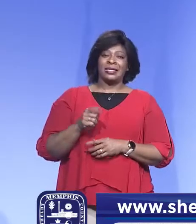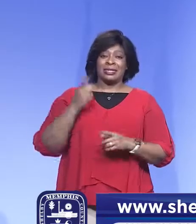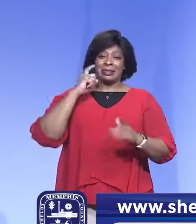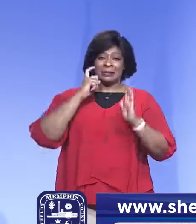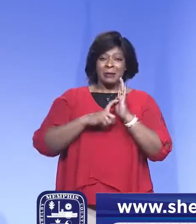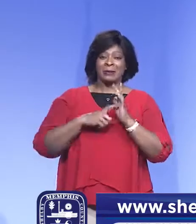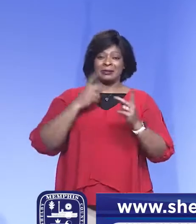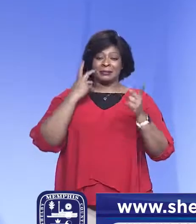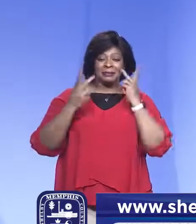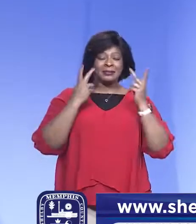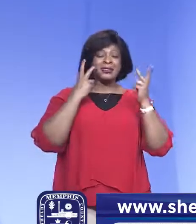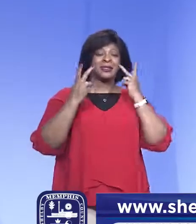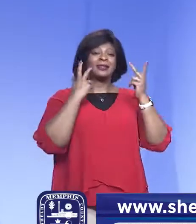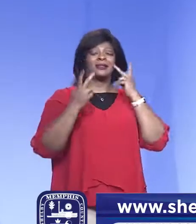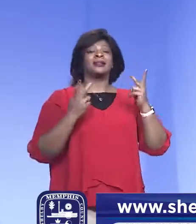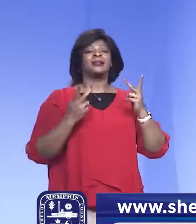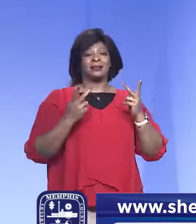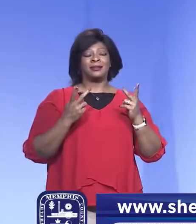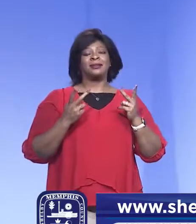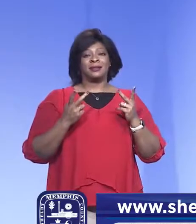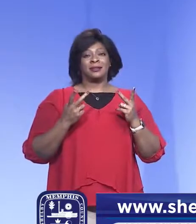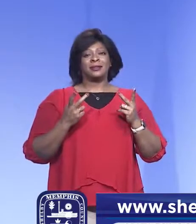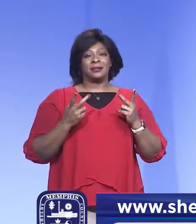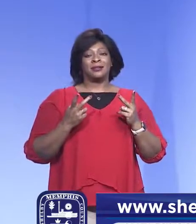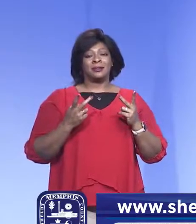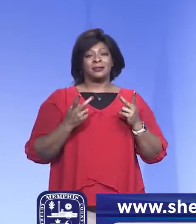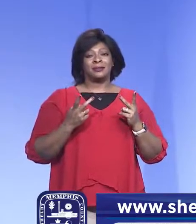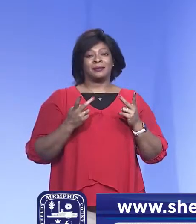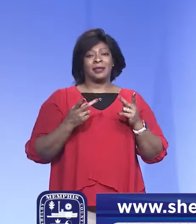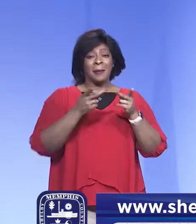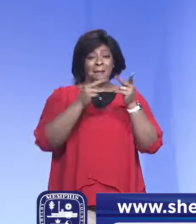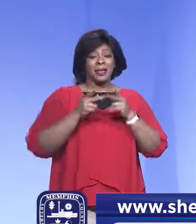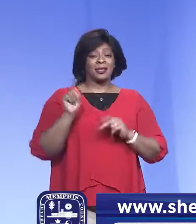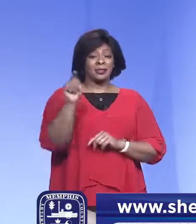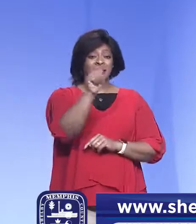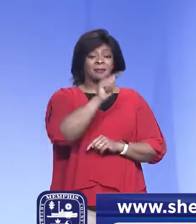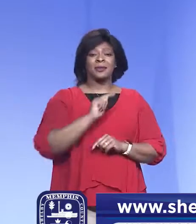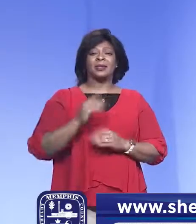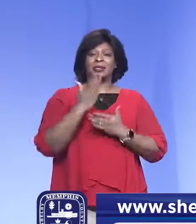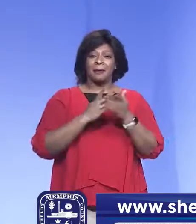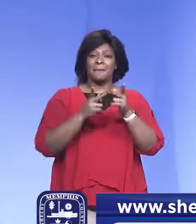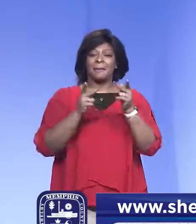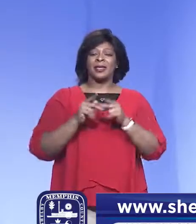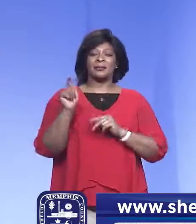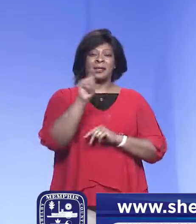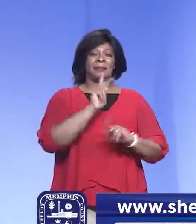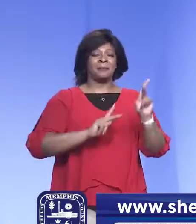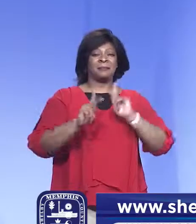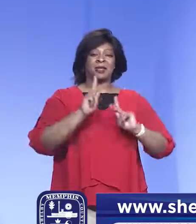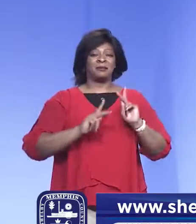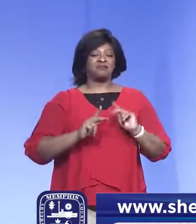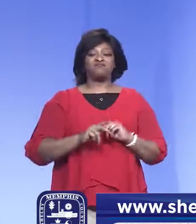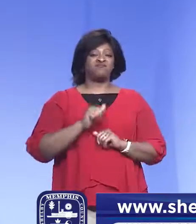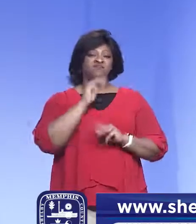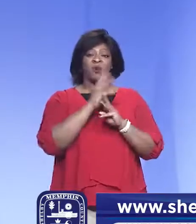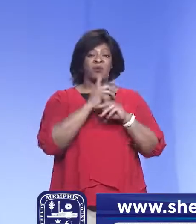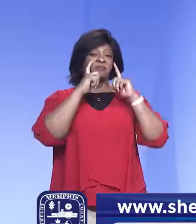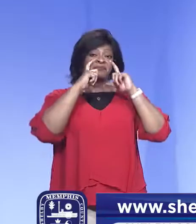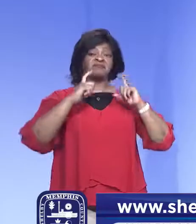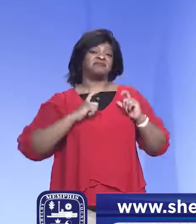see that in places, certain places, people just are not wearing them